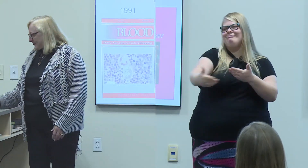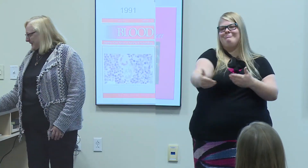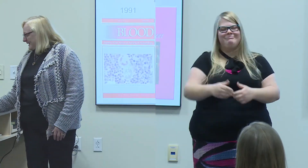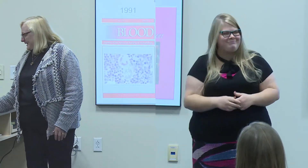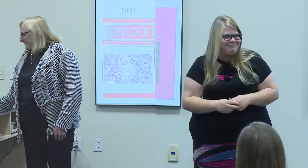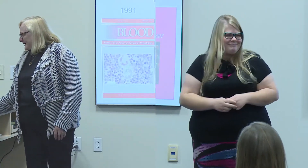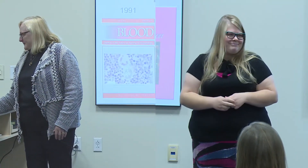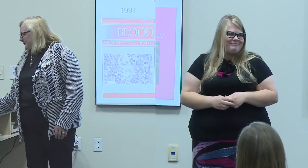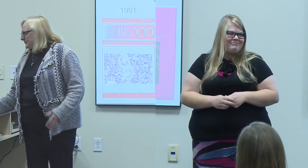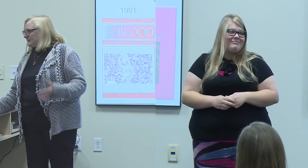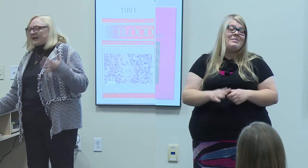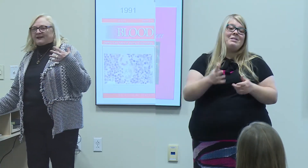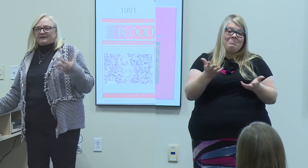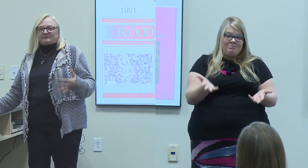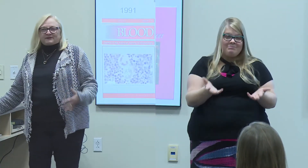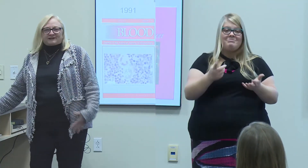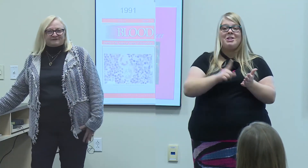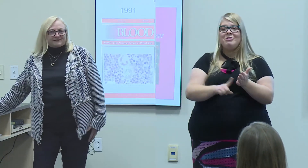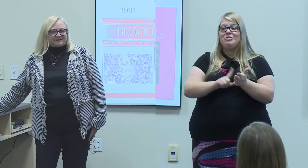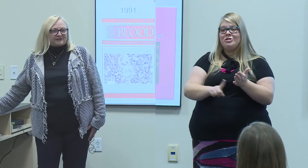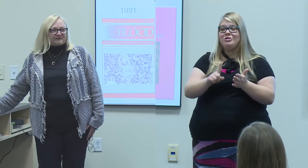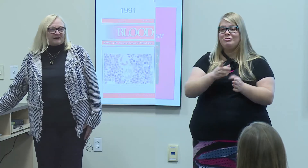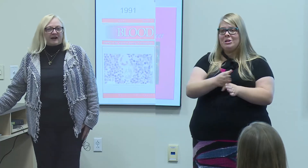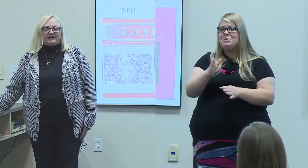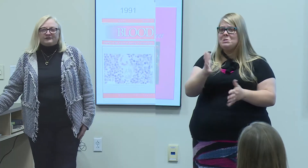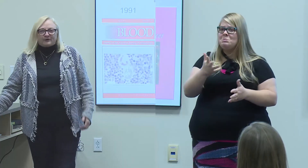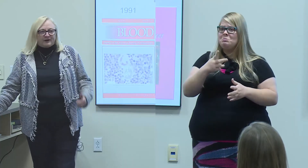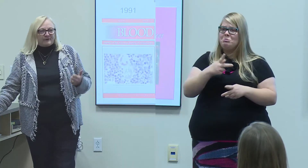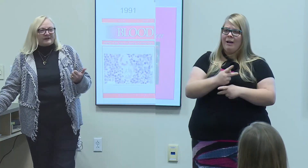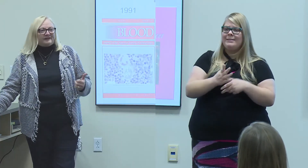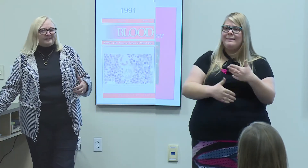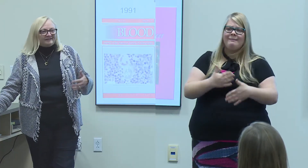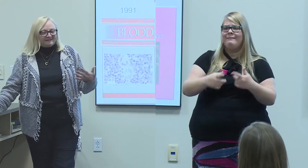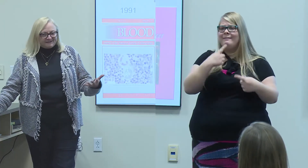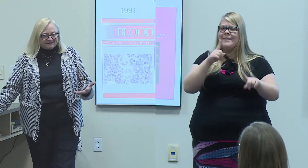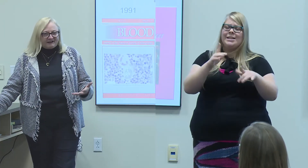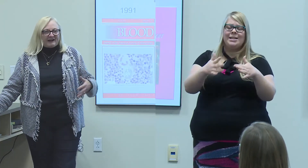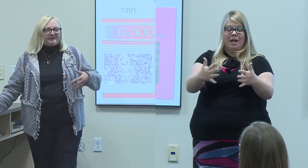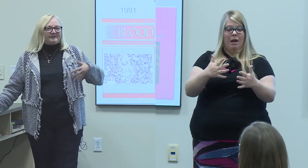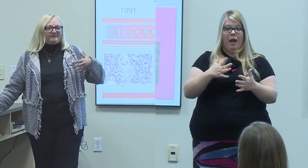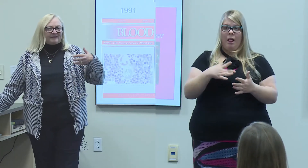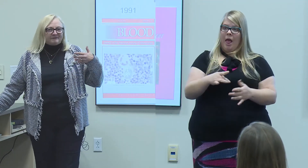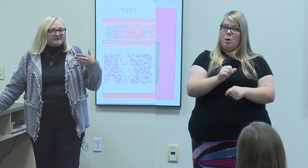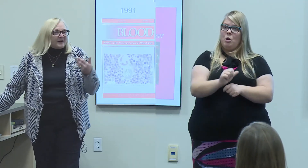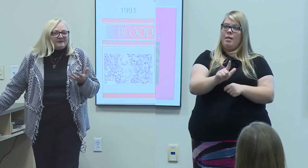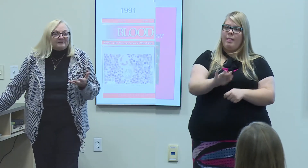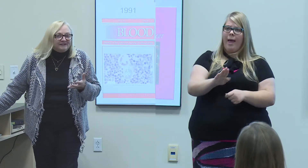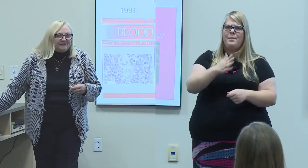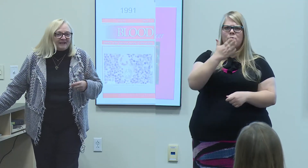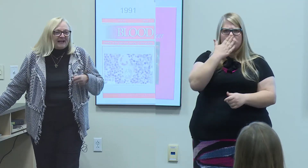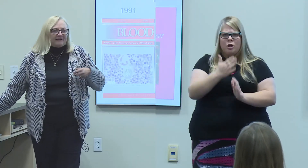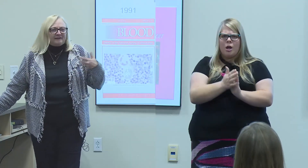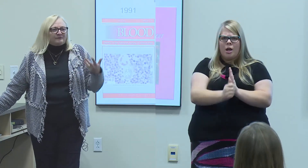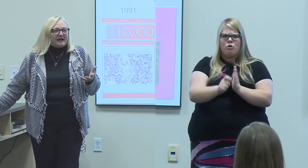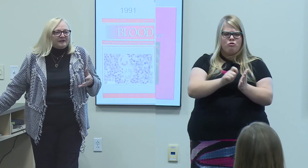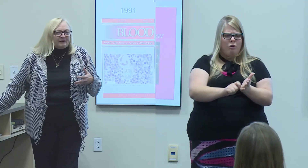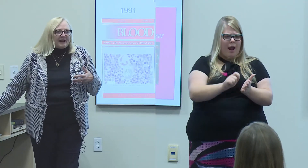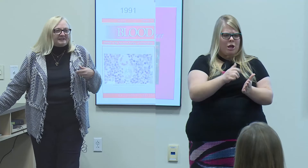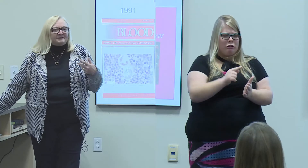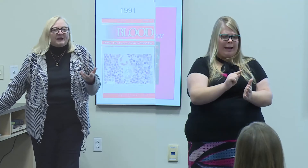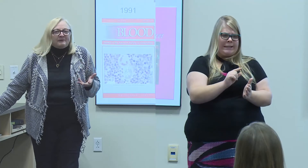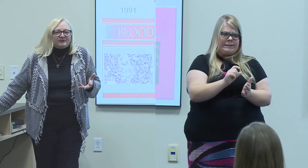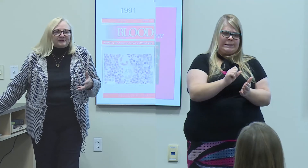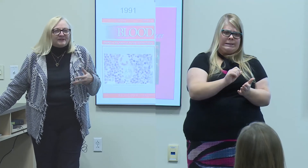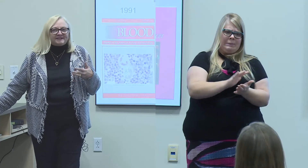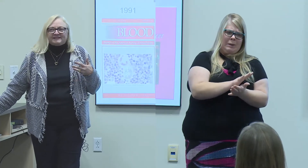that. But I had a very productive research career. I enjoy working in the lab. That was what I was really good at. Writing